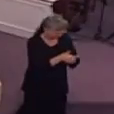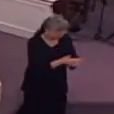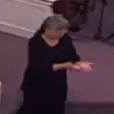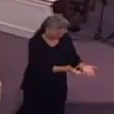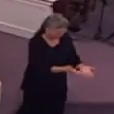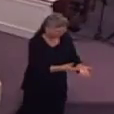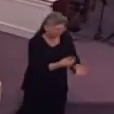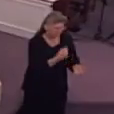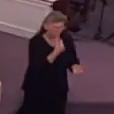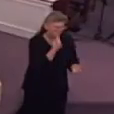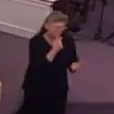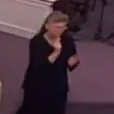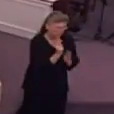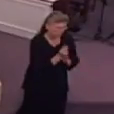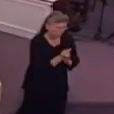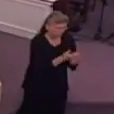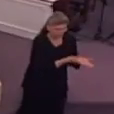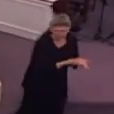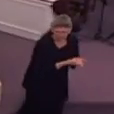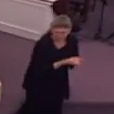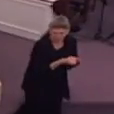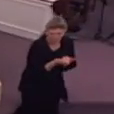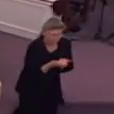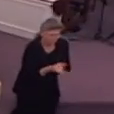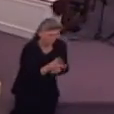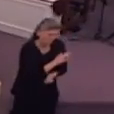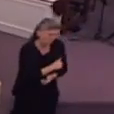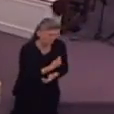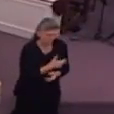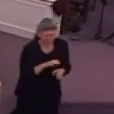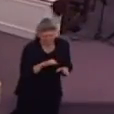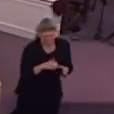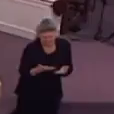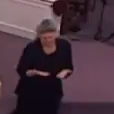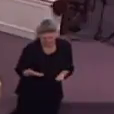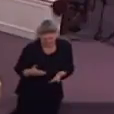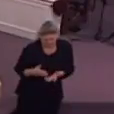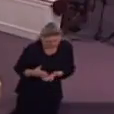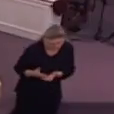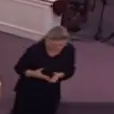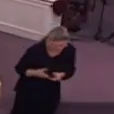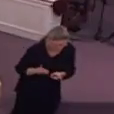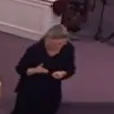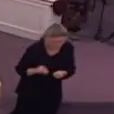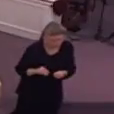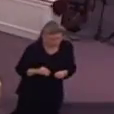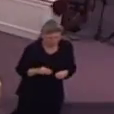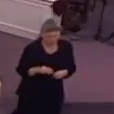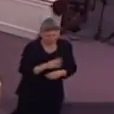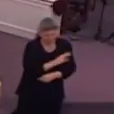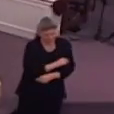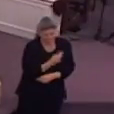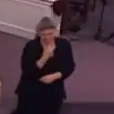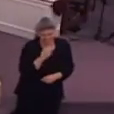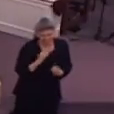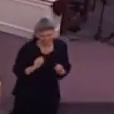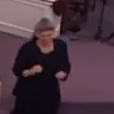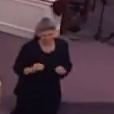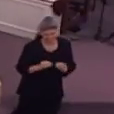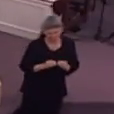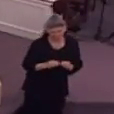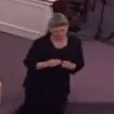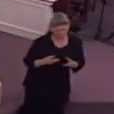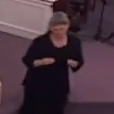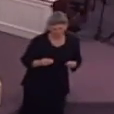in her desperate moment and took her to the hospital. And they did everything they could. And they said, there's just nothing more we can do. You're just going to have to take her